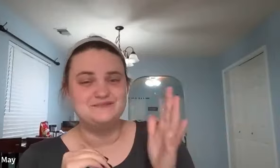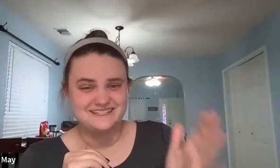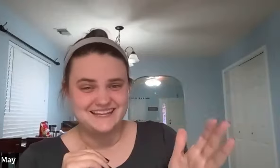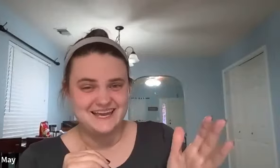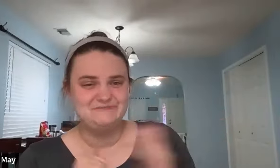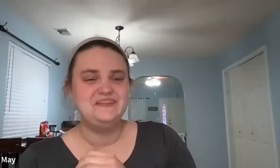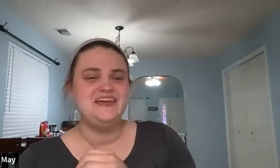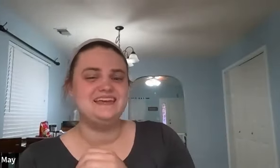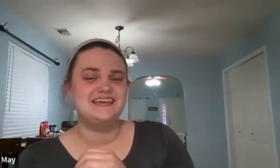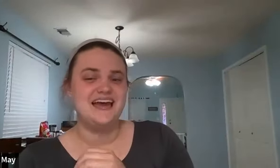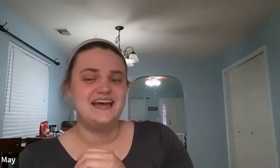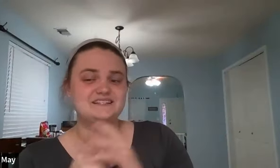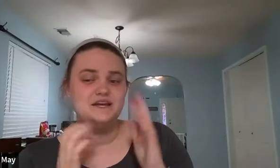gonna say is that